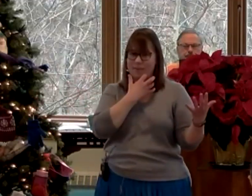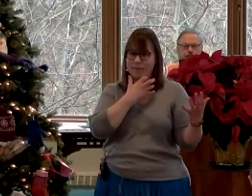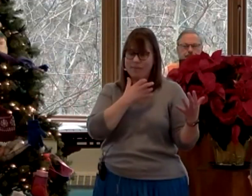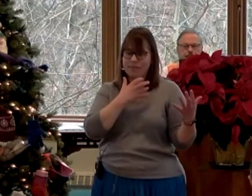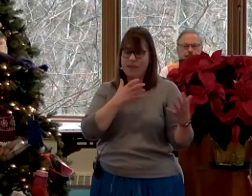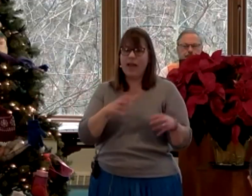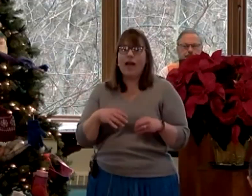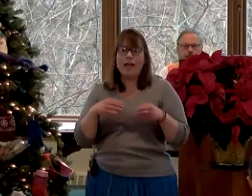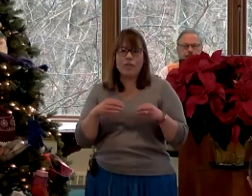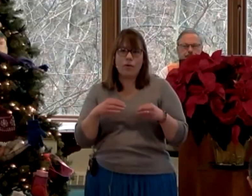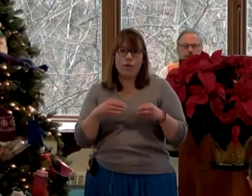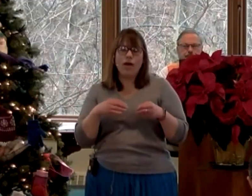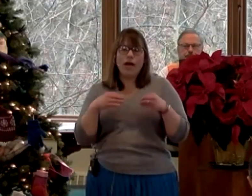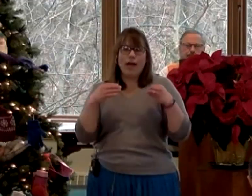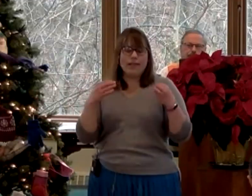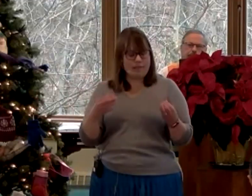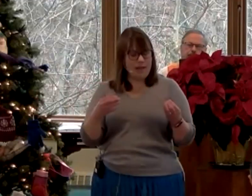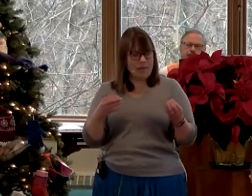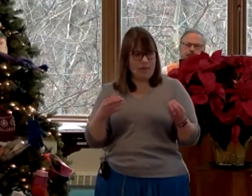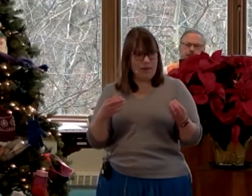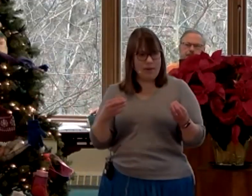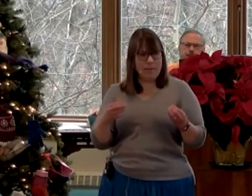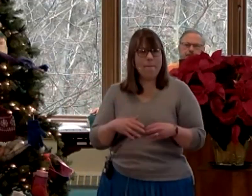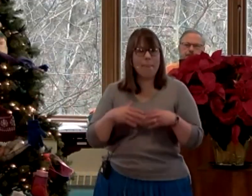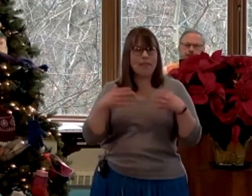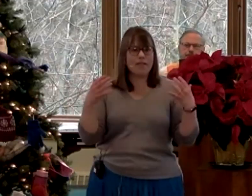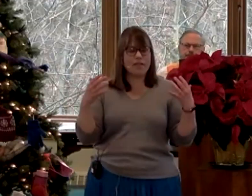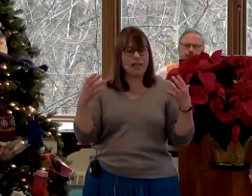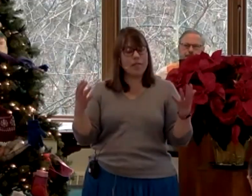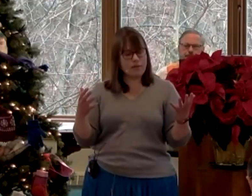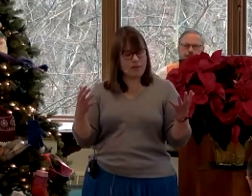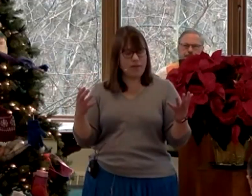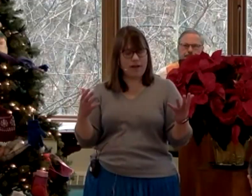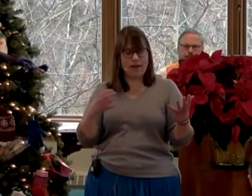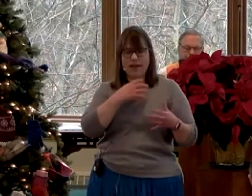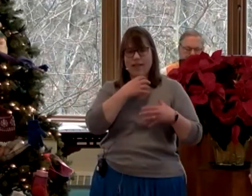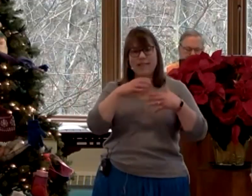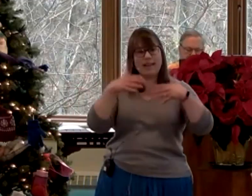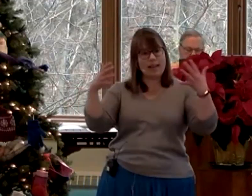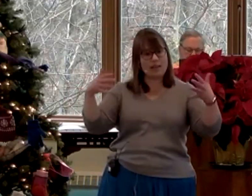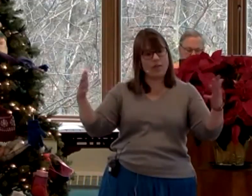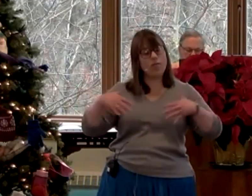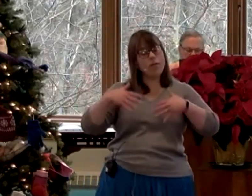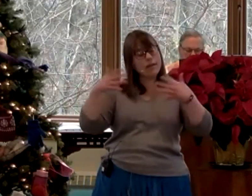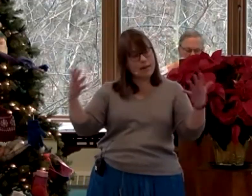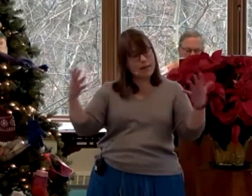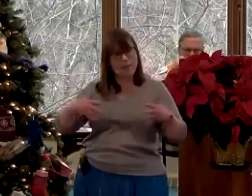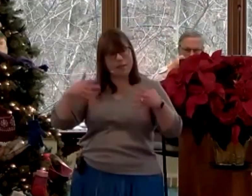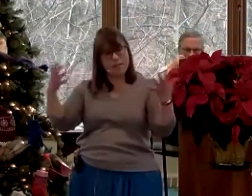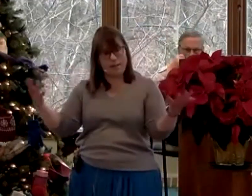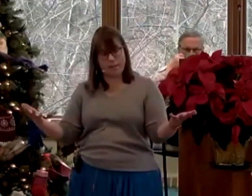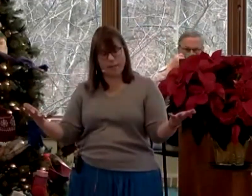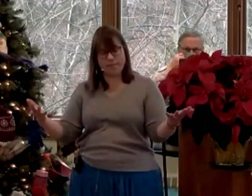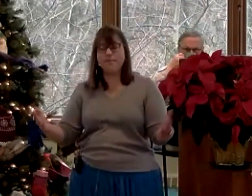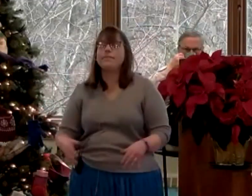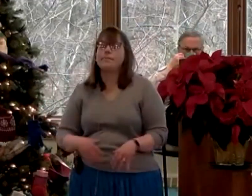dedication. And so at this time of year, the celebration of Hanukkah is the dedication or rededication of